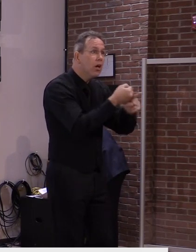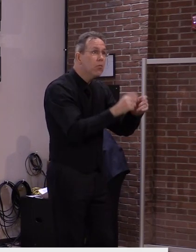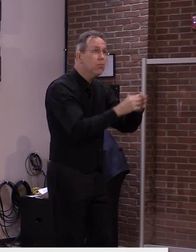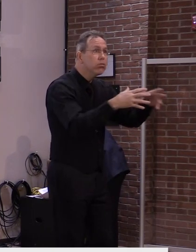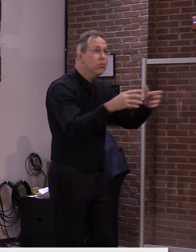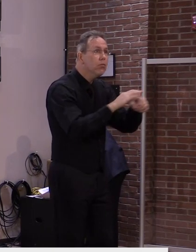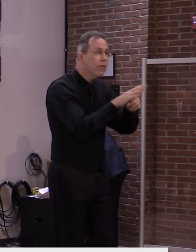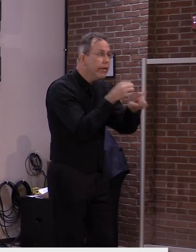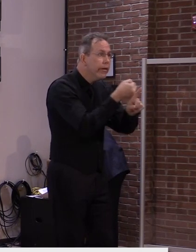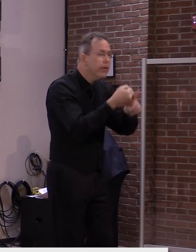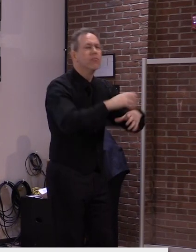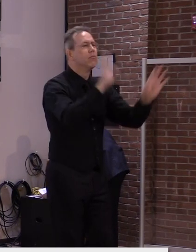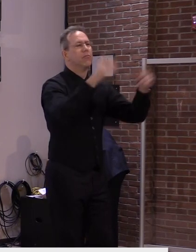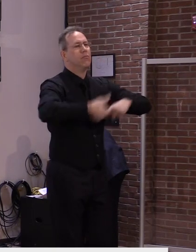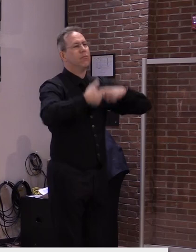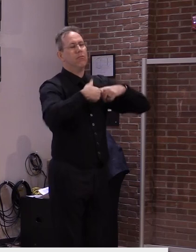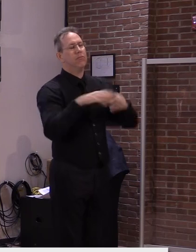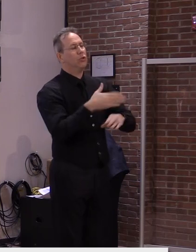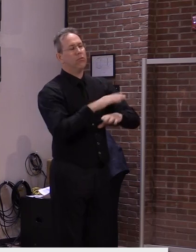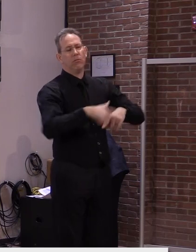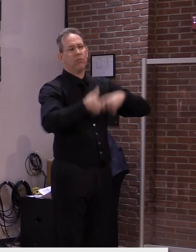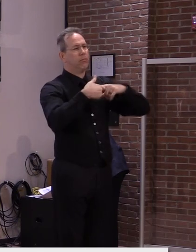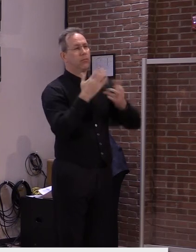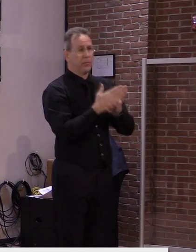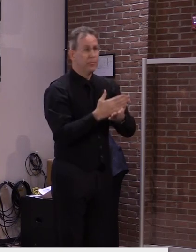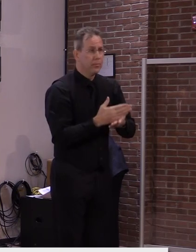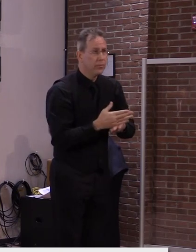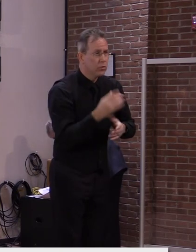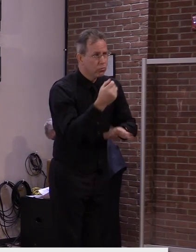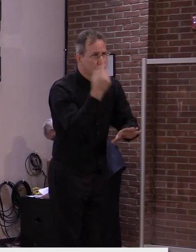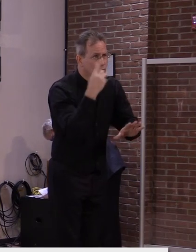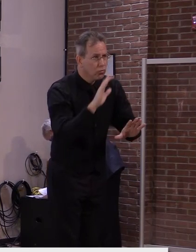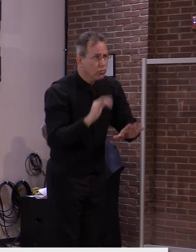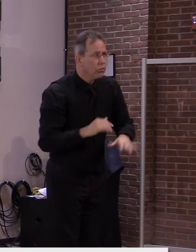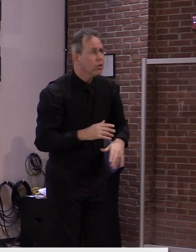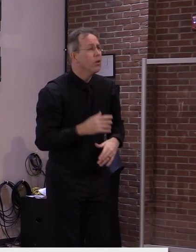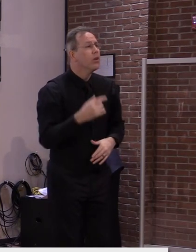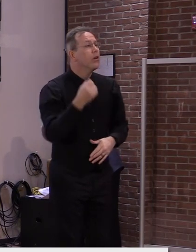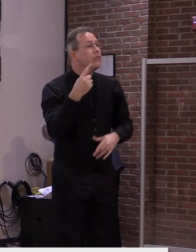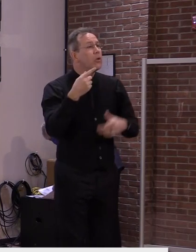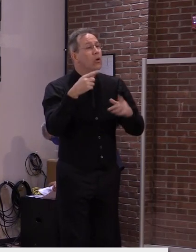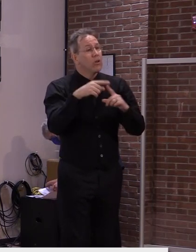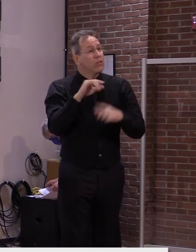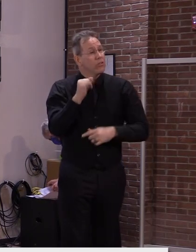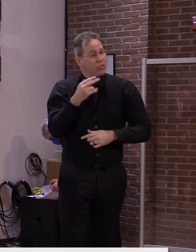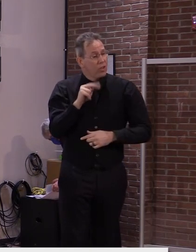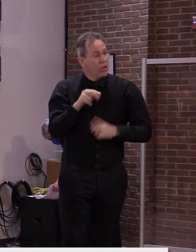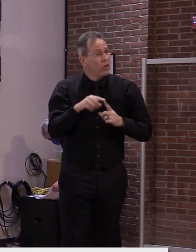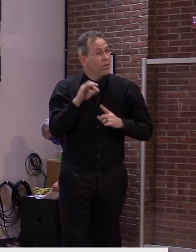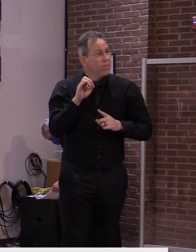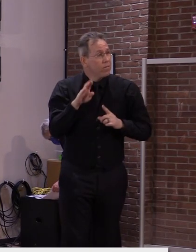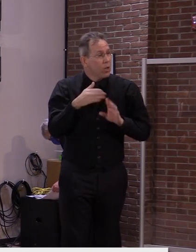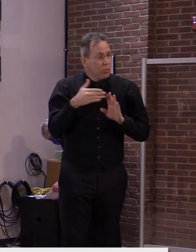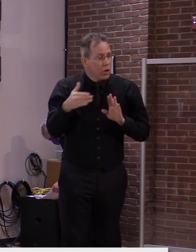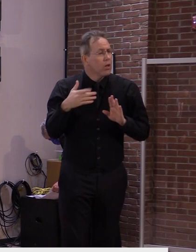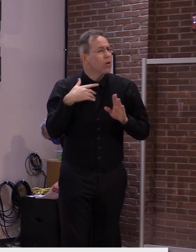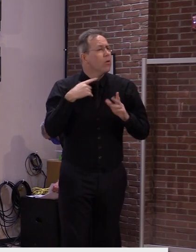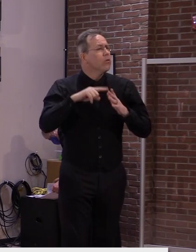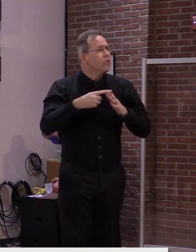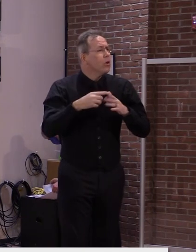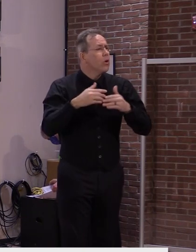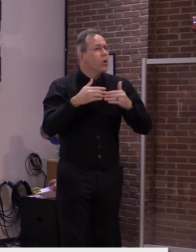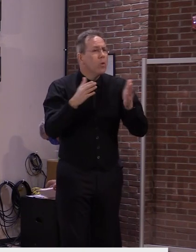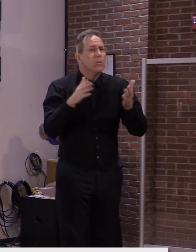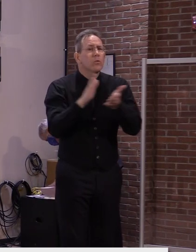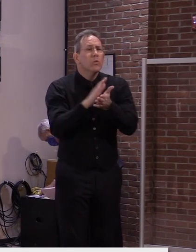holidays, and although case counts in Vermont remain elevated as compared to the pre-holiday period, schools continue to demonstrate their ability to operate